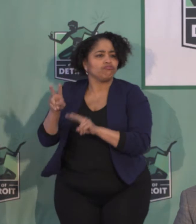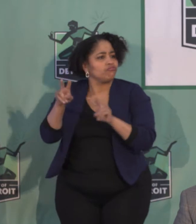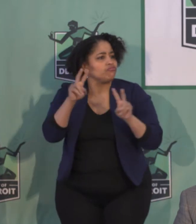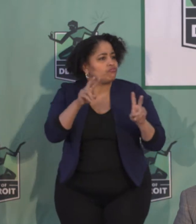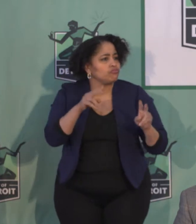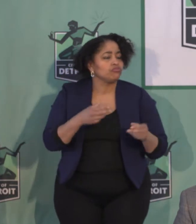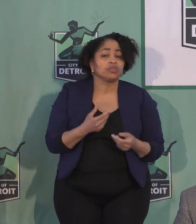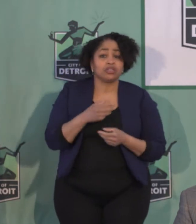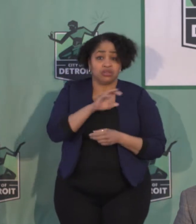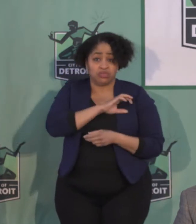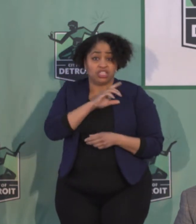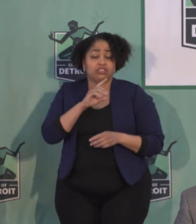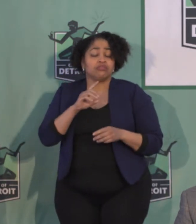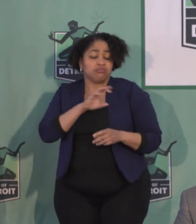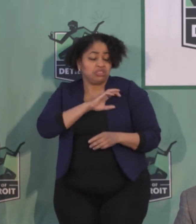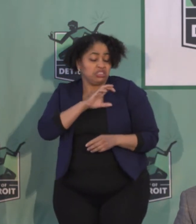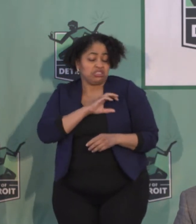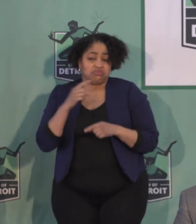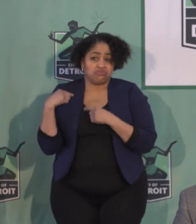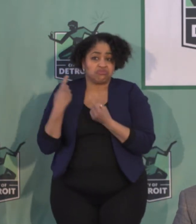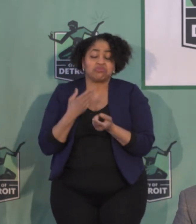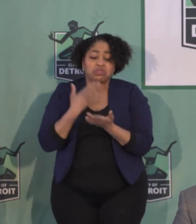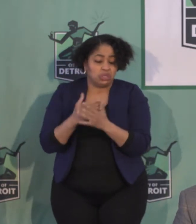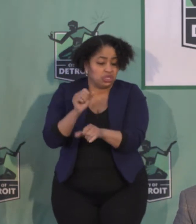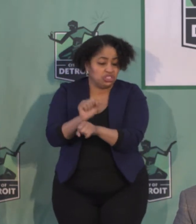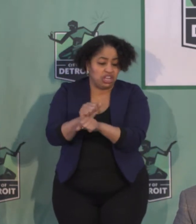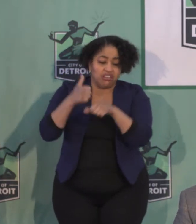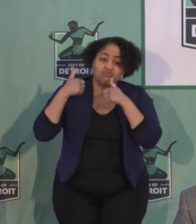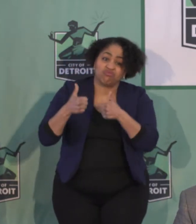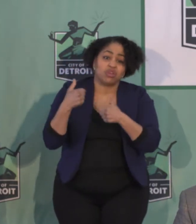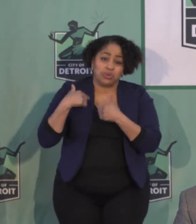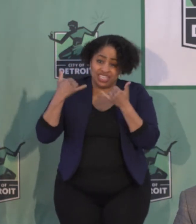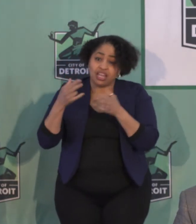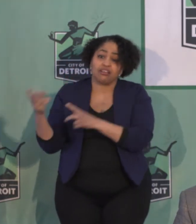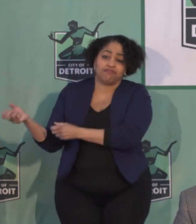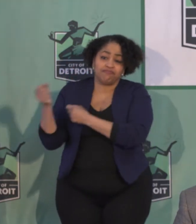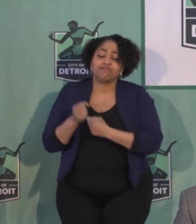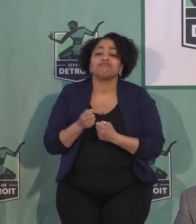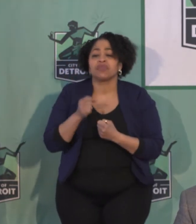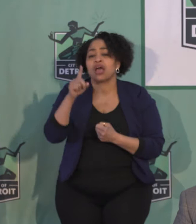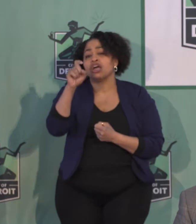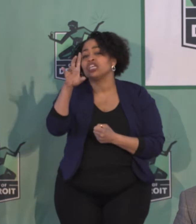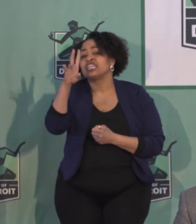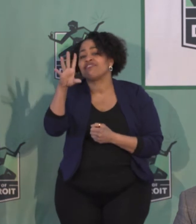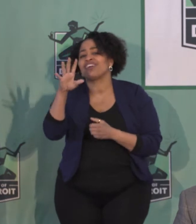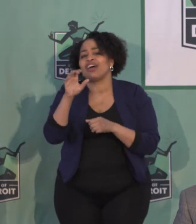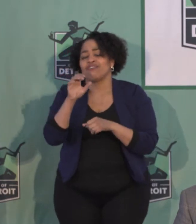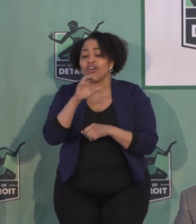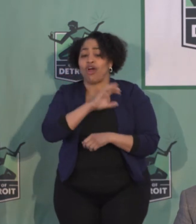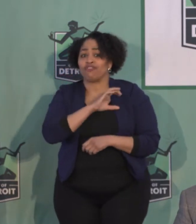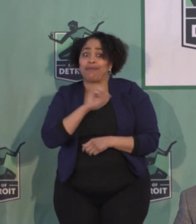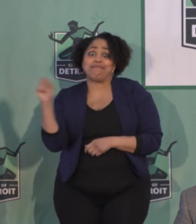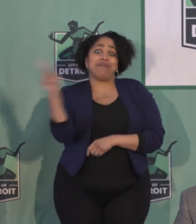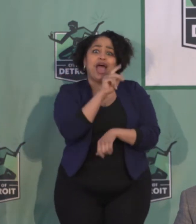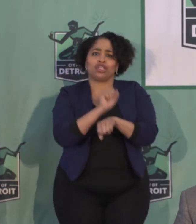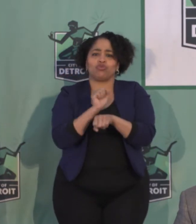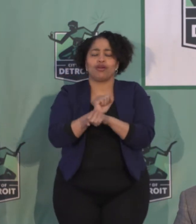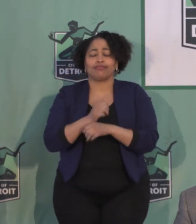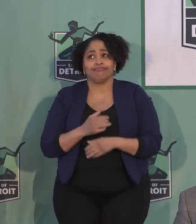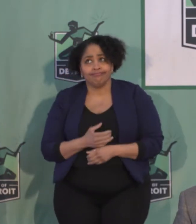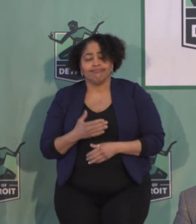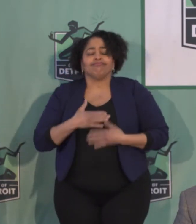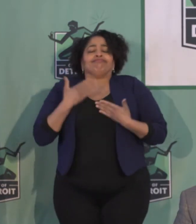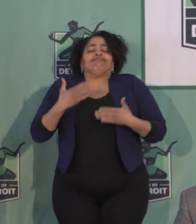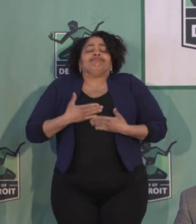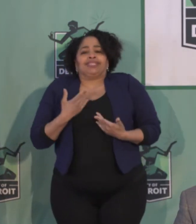Police Department has done a great job of that. We've now brought 175 officers back to work, and I'm very pleased to